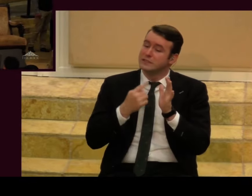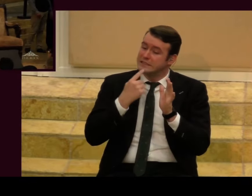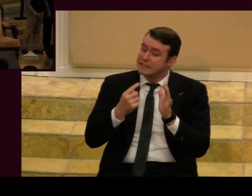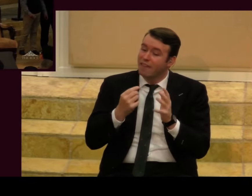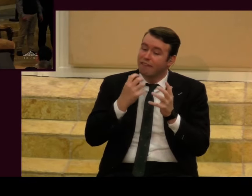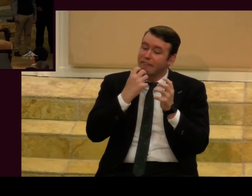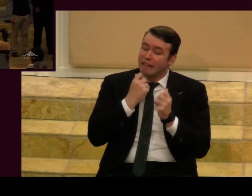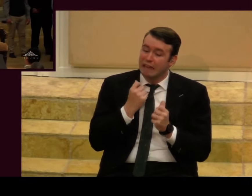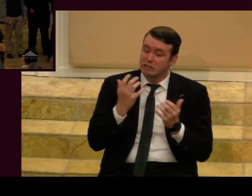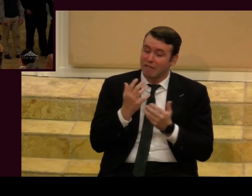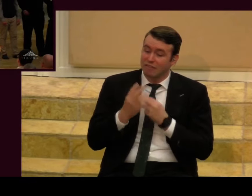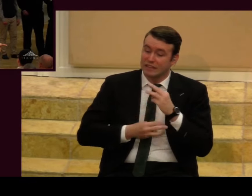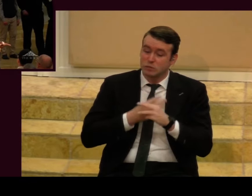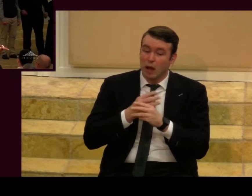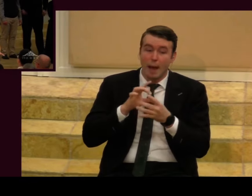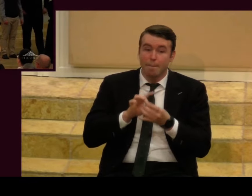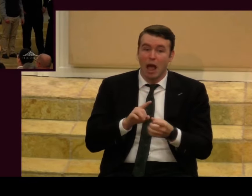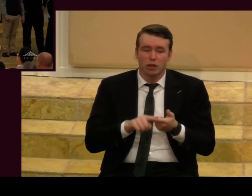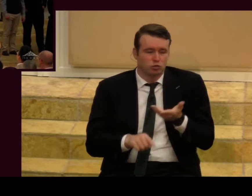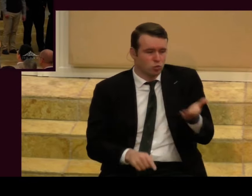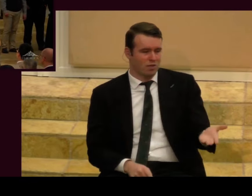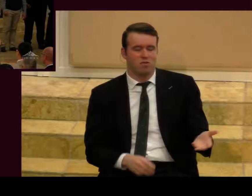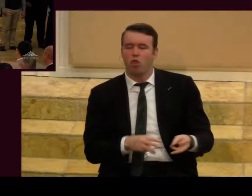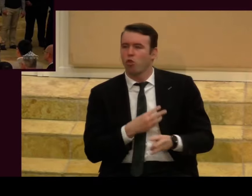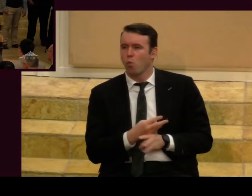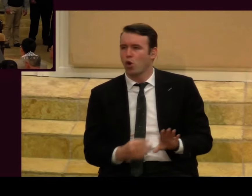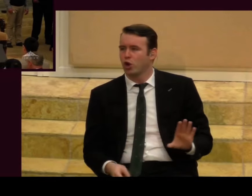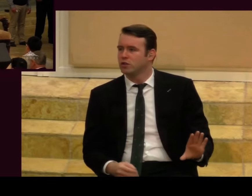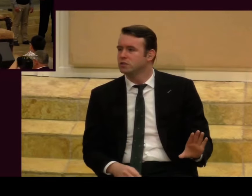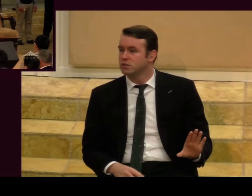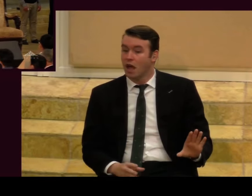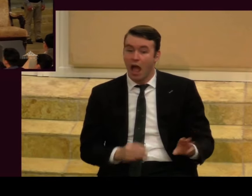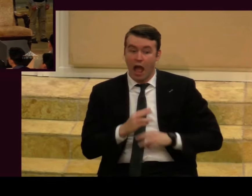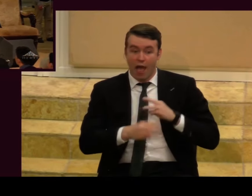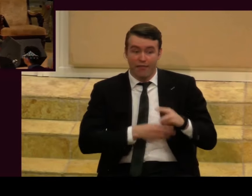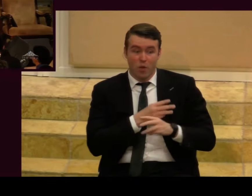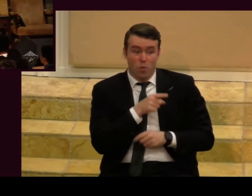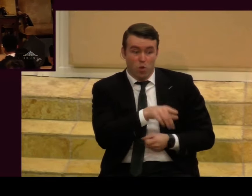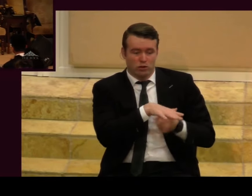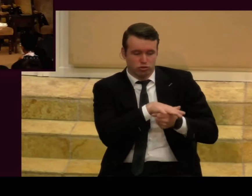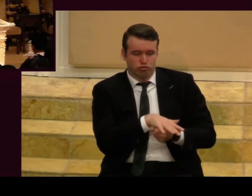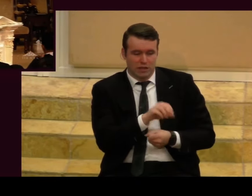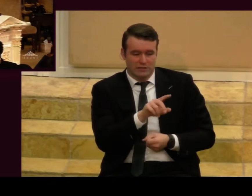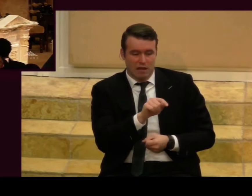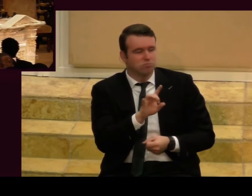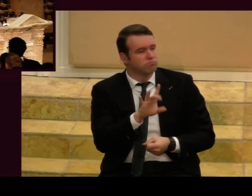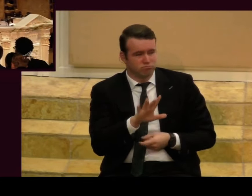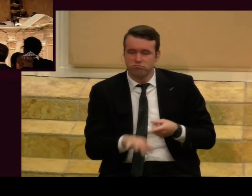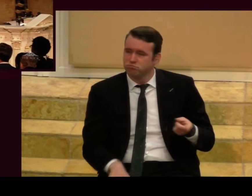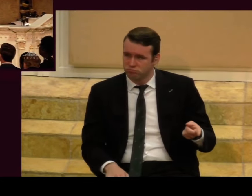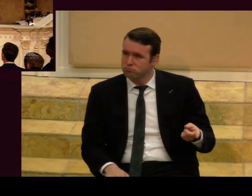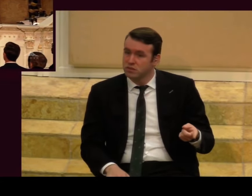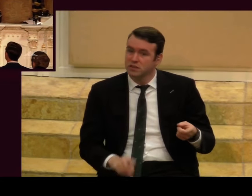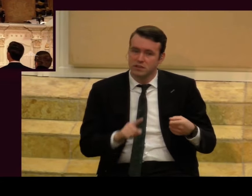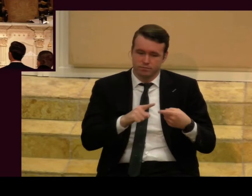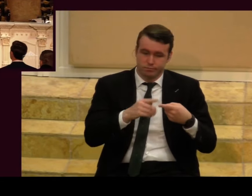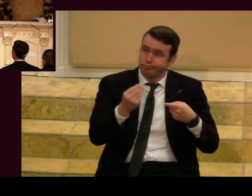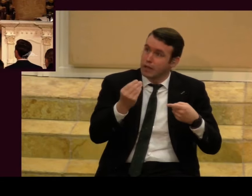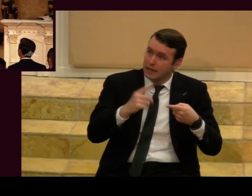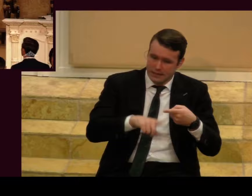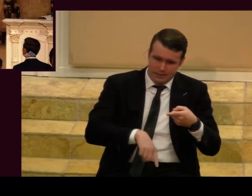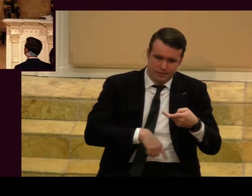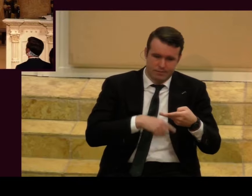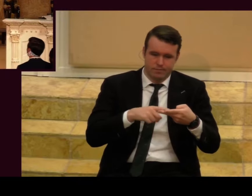Jesus said the cares of this world belong to the world. And the world is stressed out about